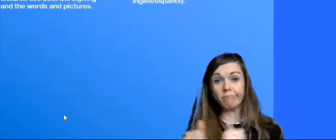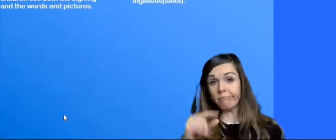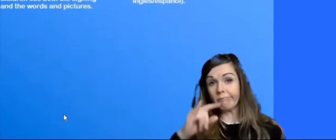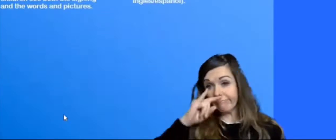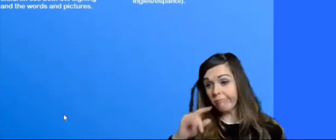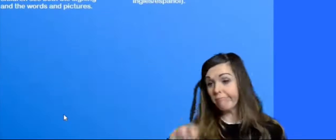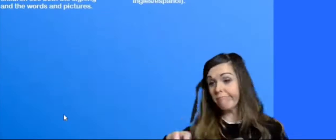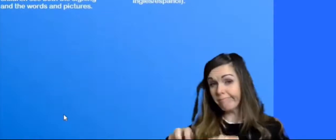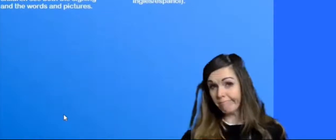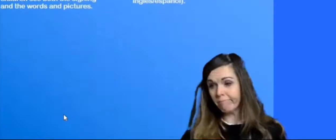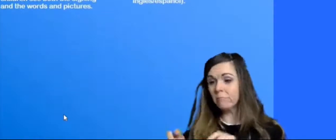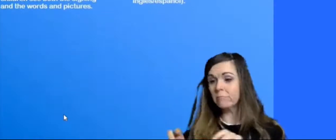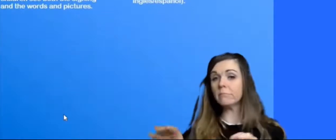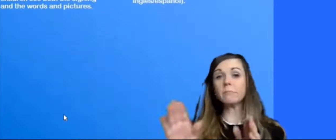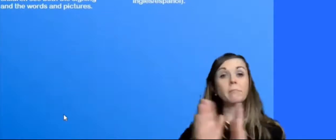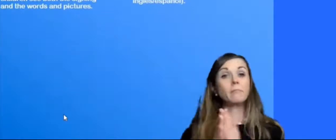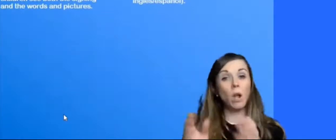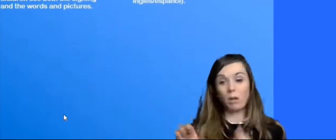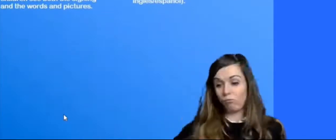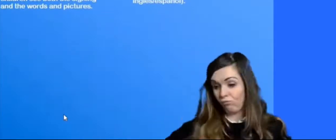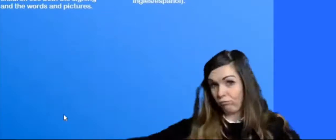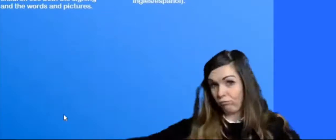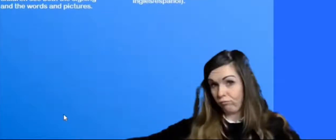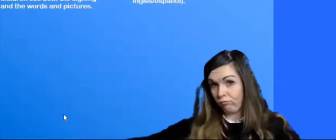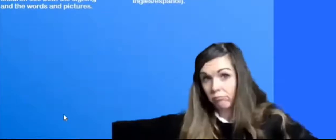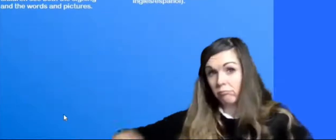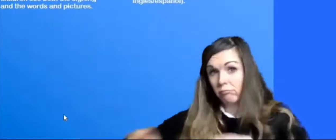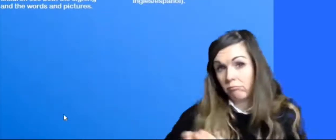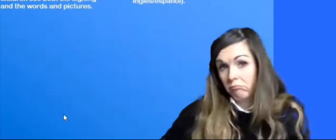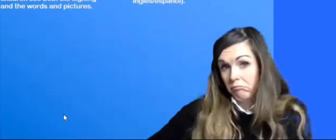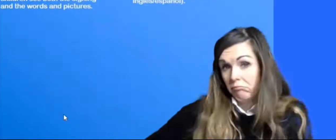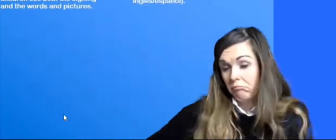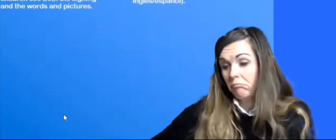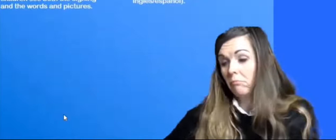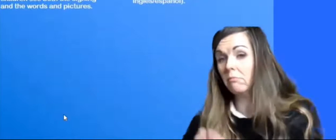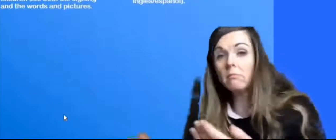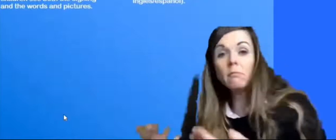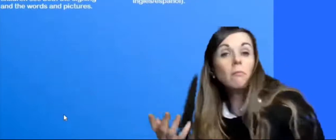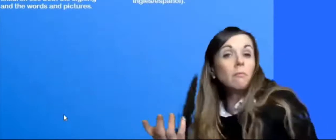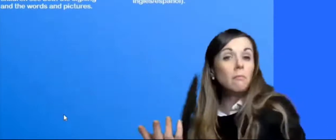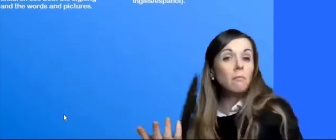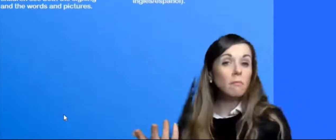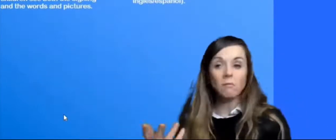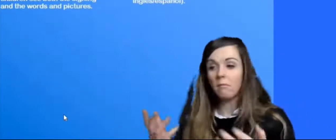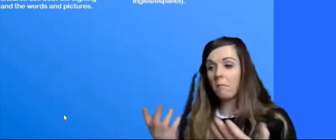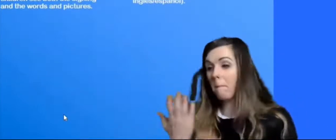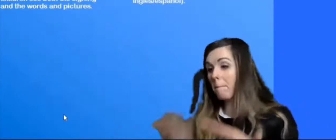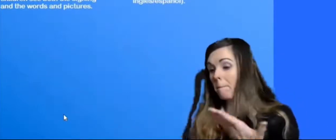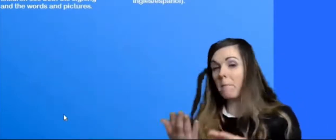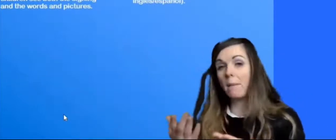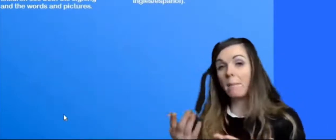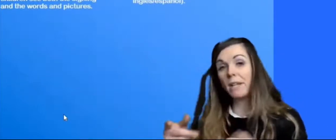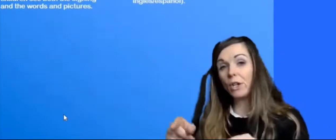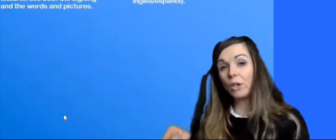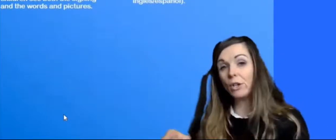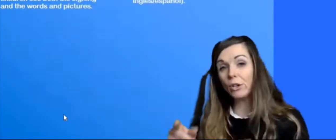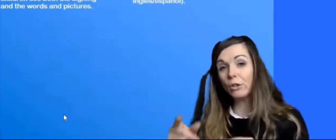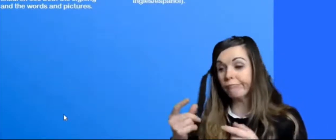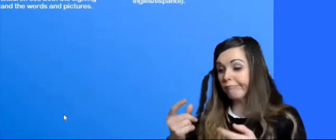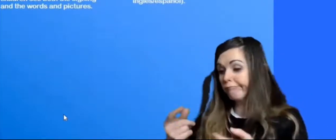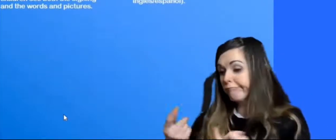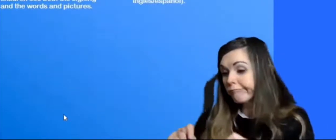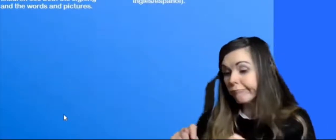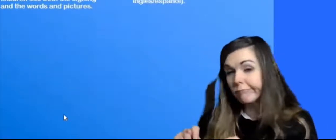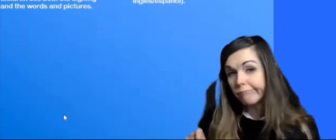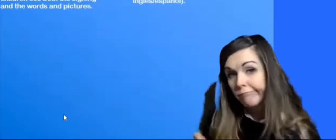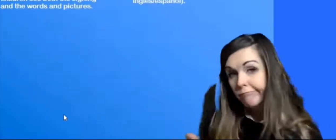Meaning, you have some options there. Maybe you're sitting with your child, sitting next to them. You pull out the book